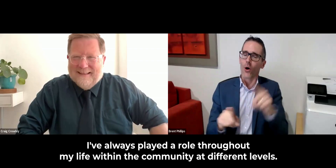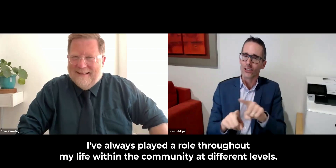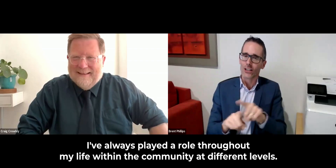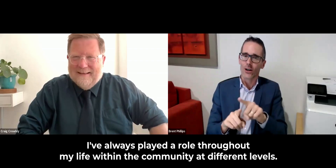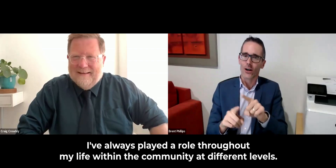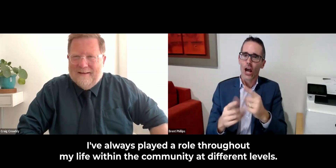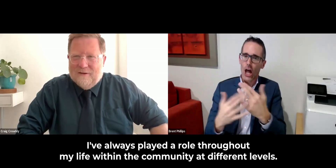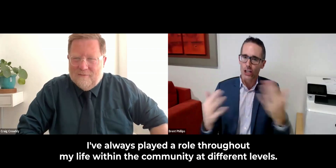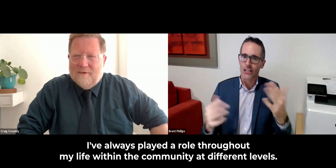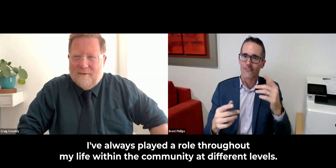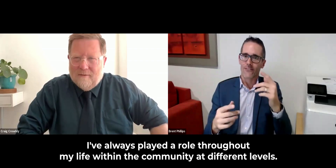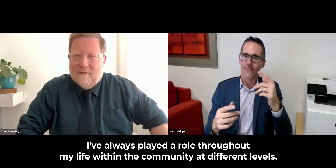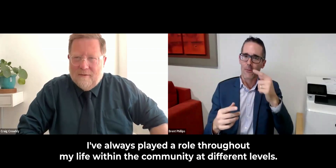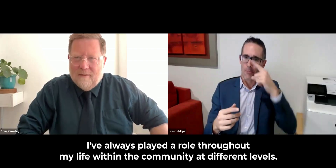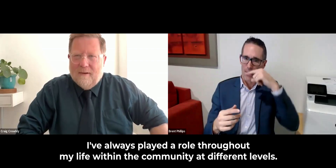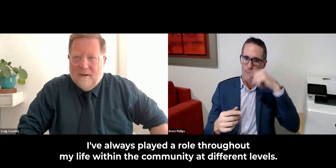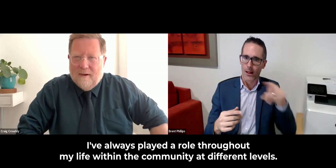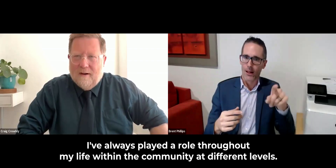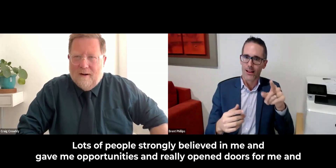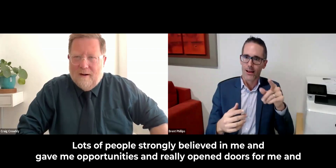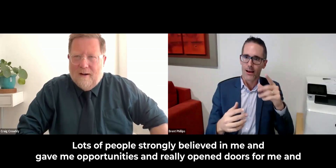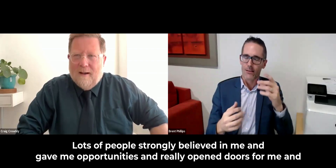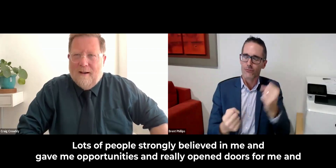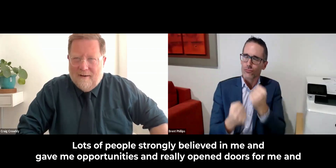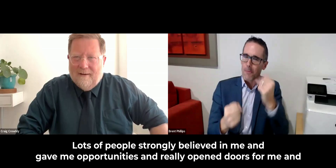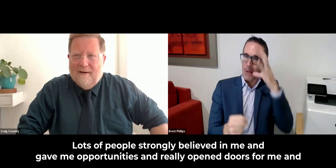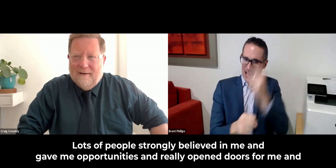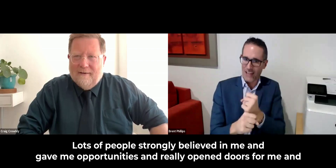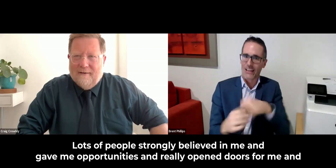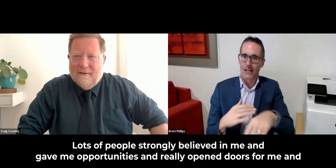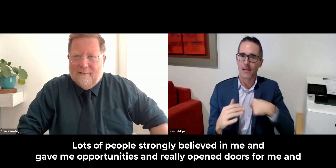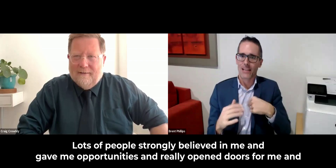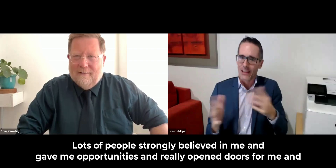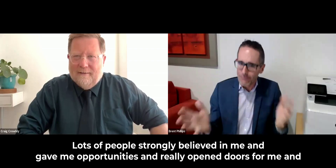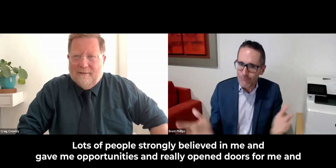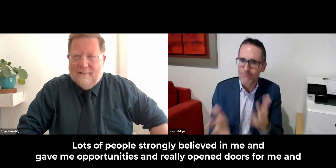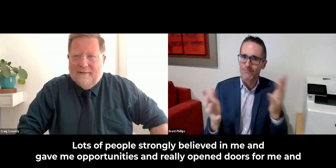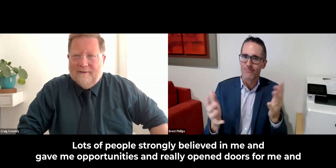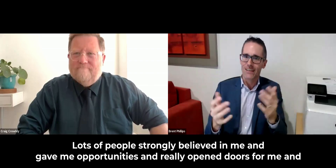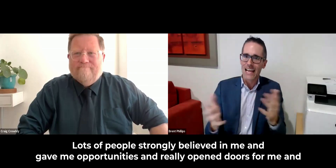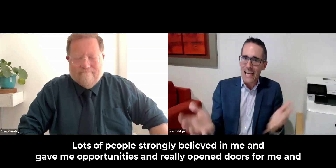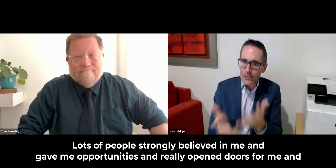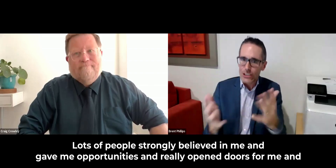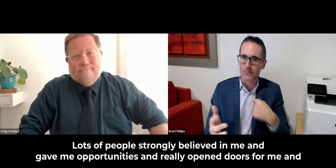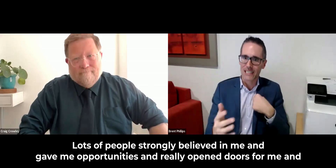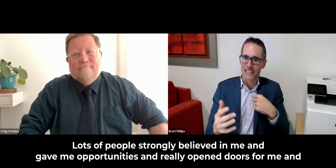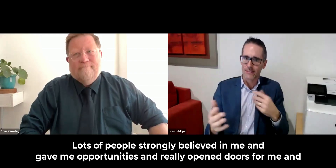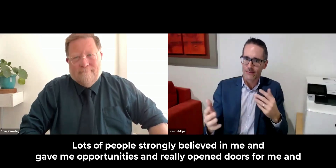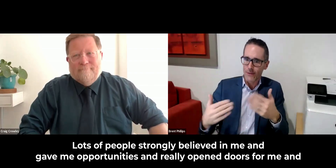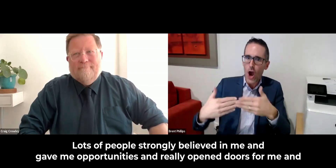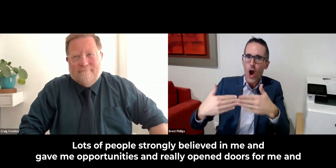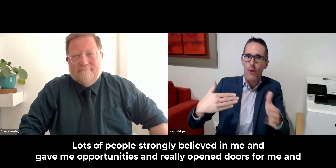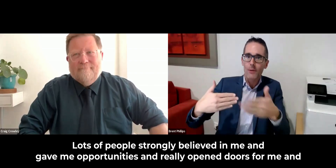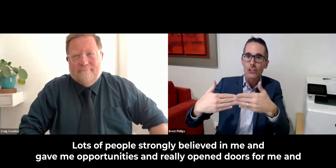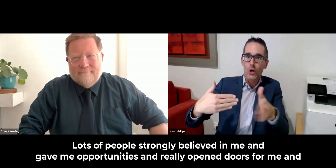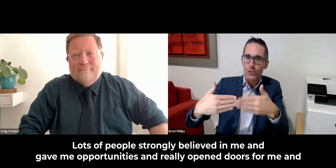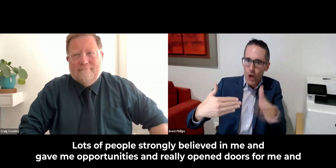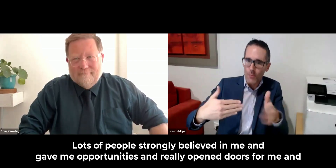within the community at different levels. Lots of people strongly believed in me and gave me opportunities and